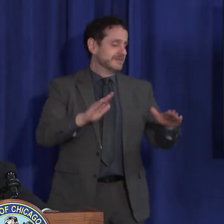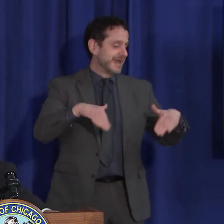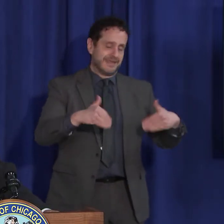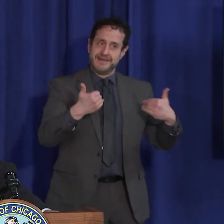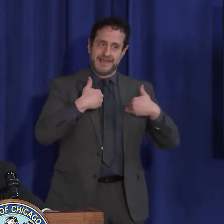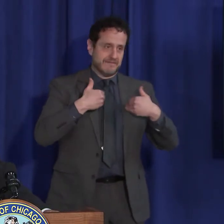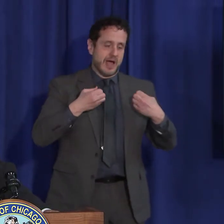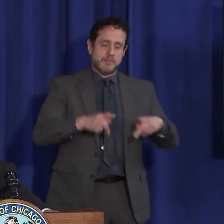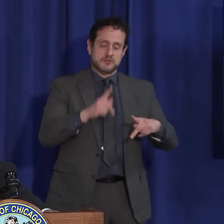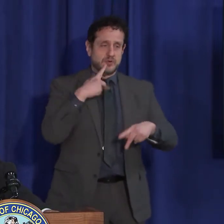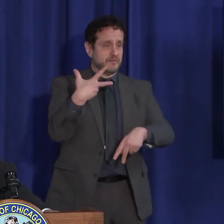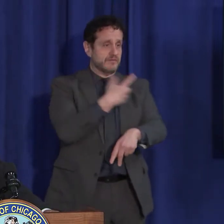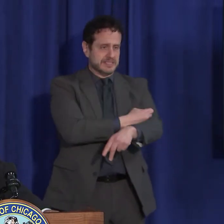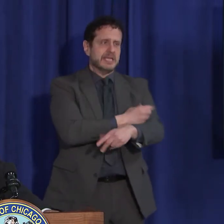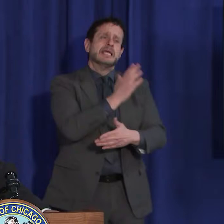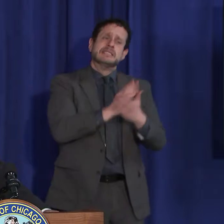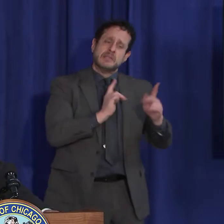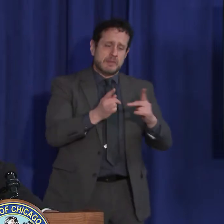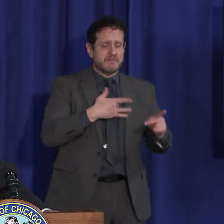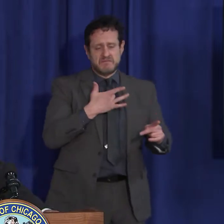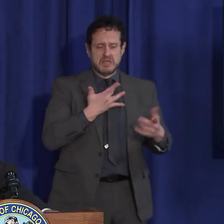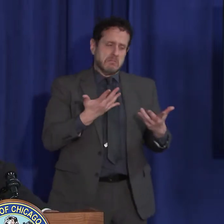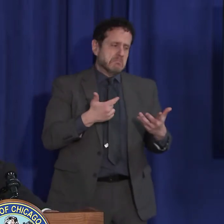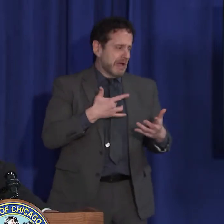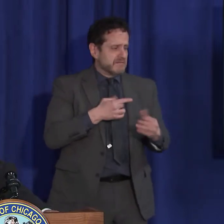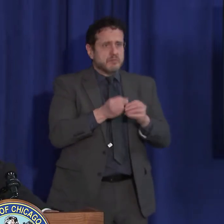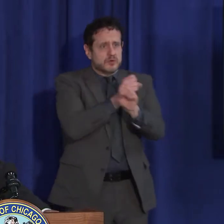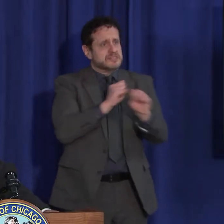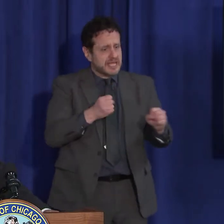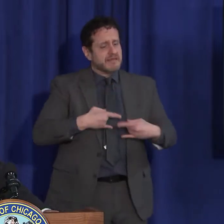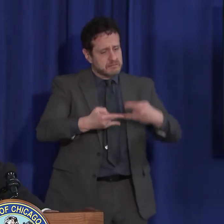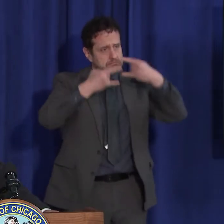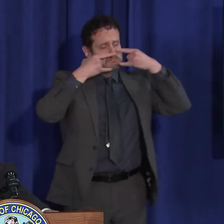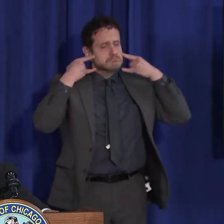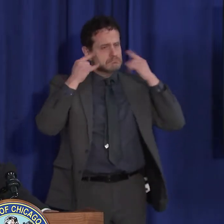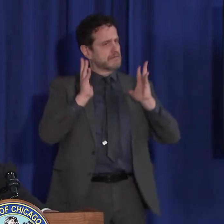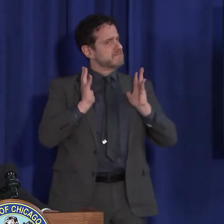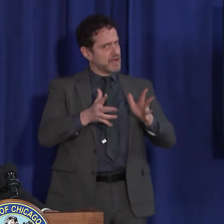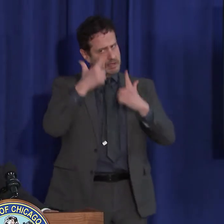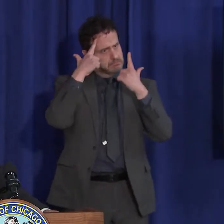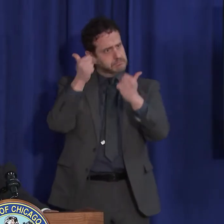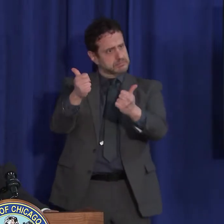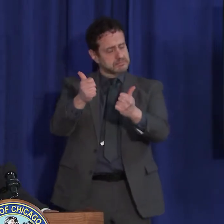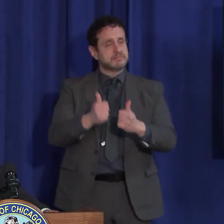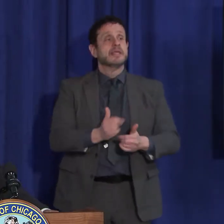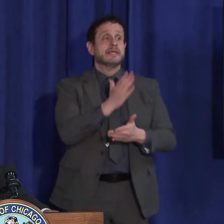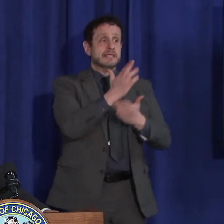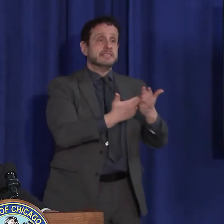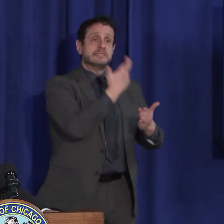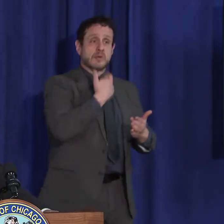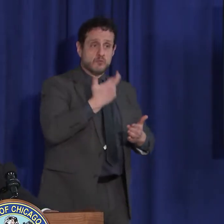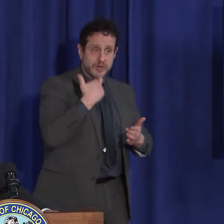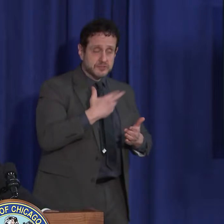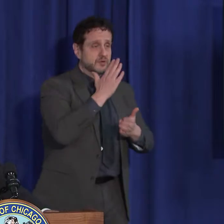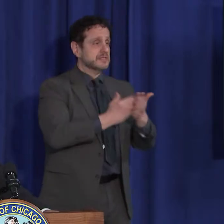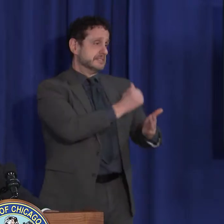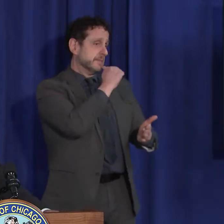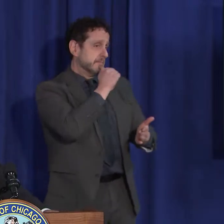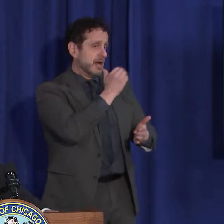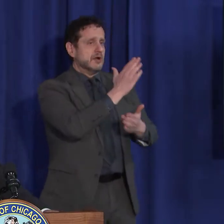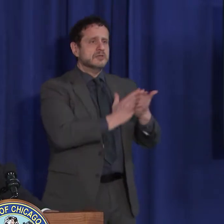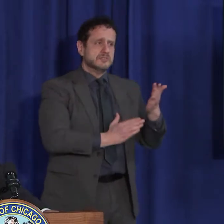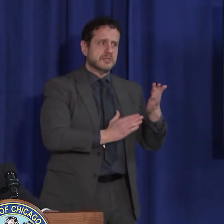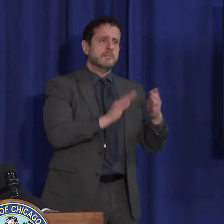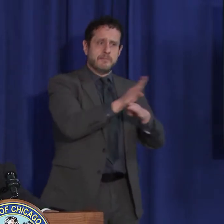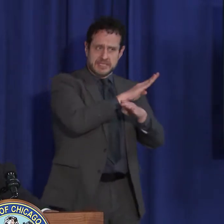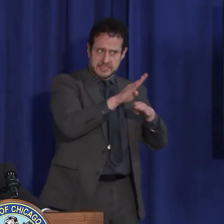safer wearing a mask. Also, some venues may continue to impose their own mitigation